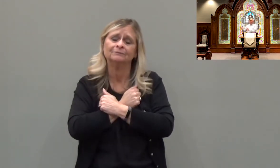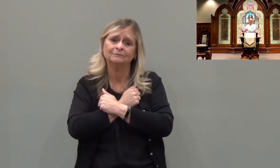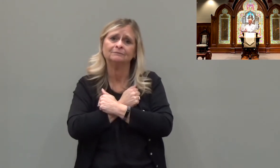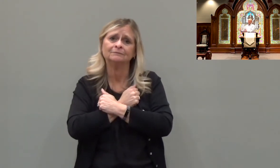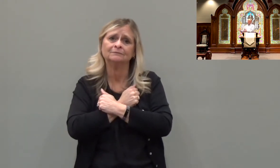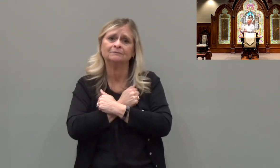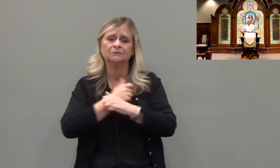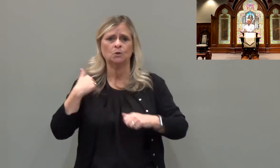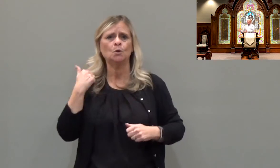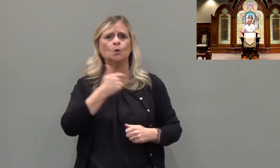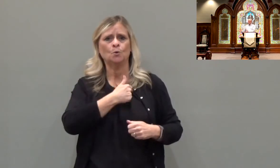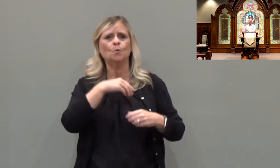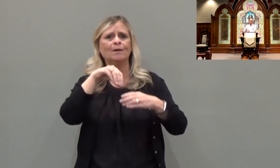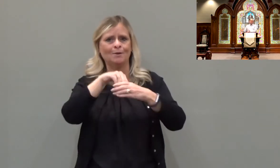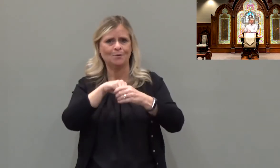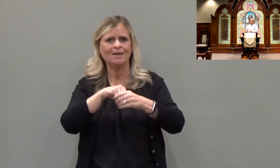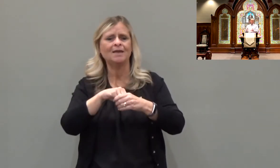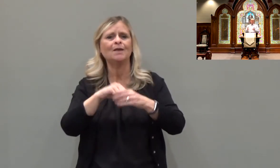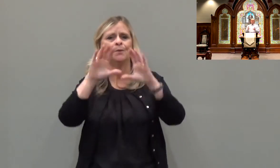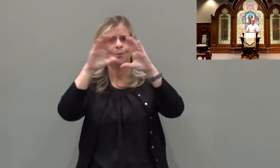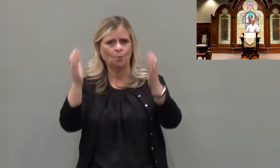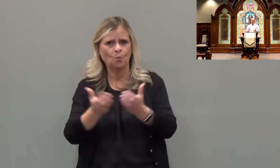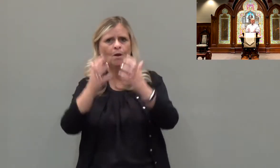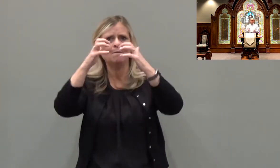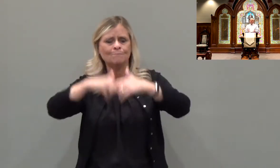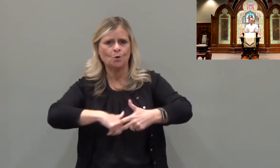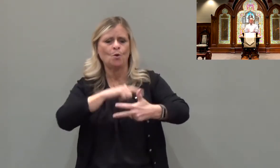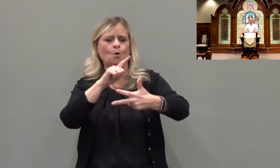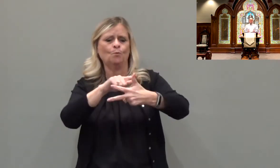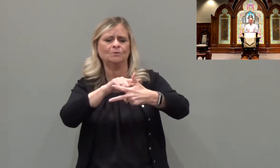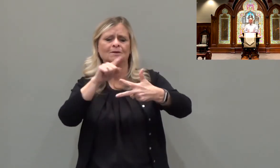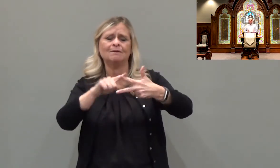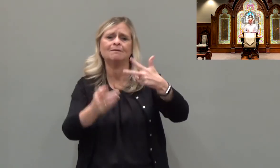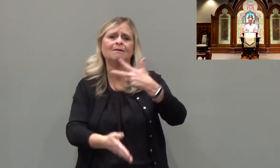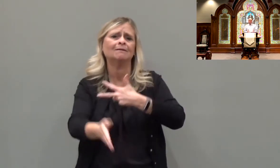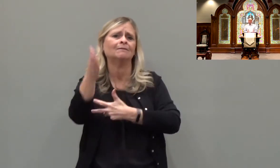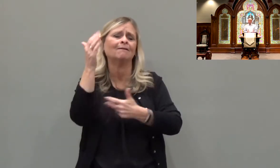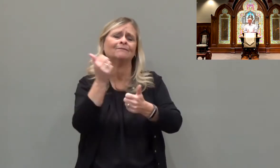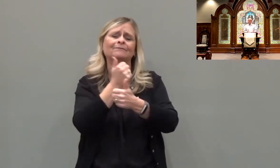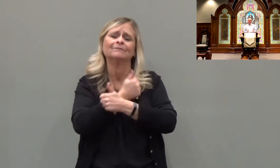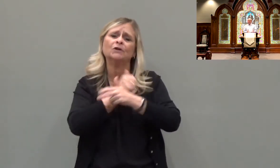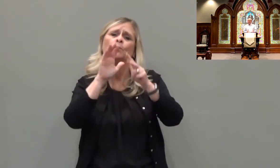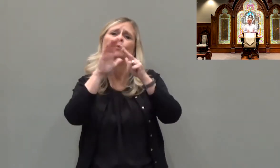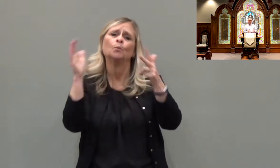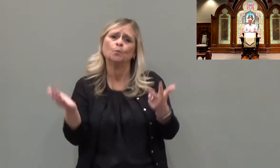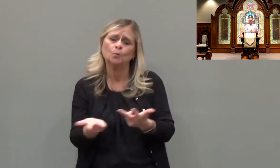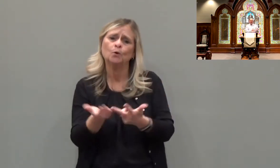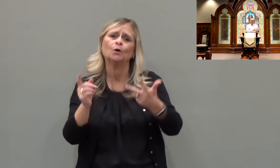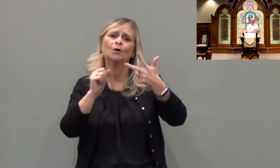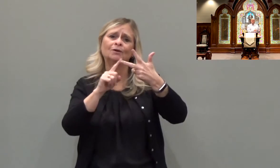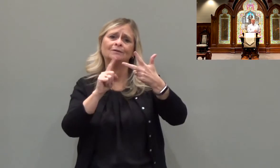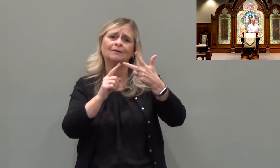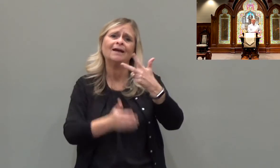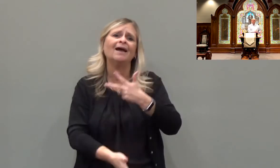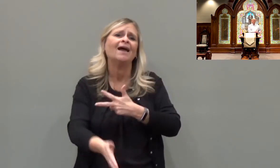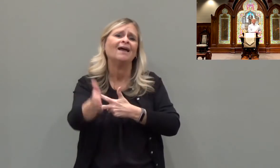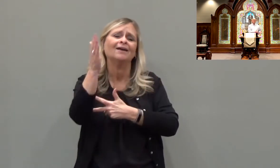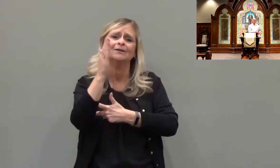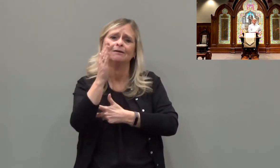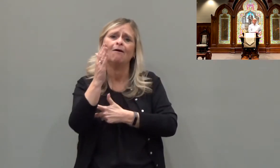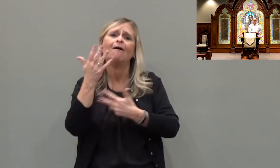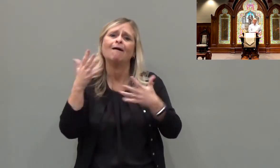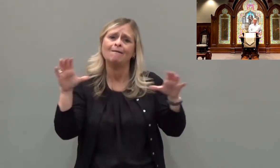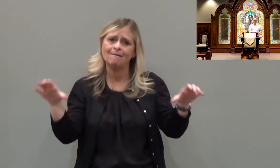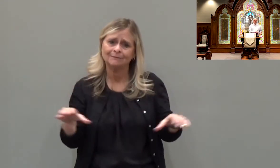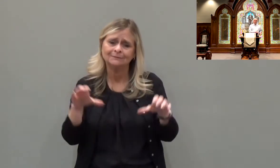We are in a broken world. God loves this world. And God has done what